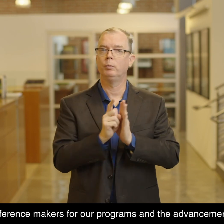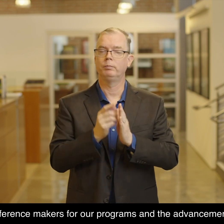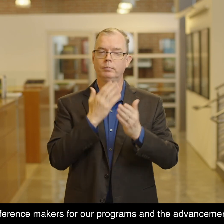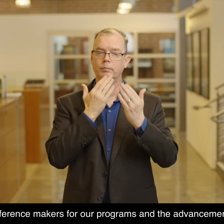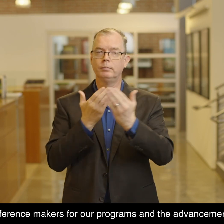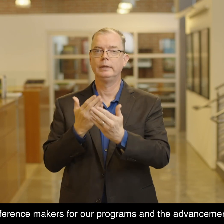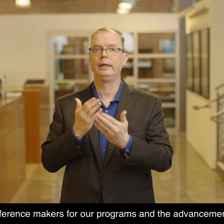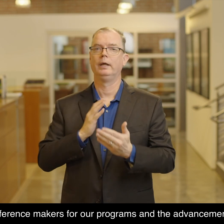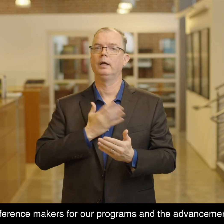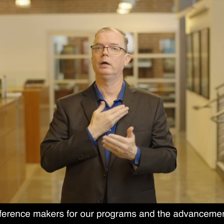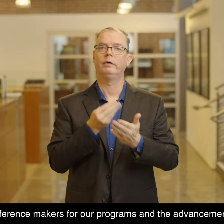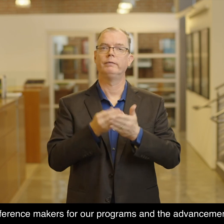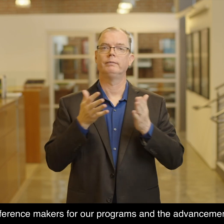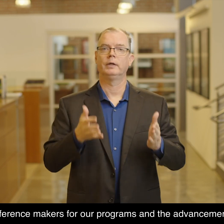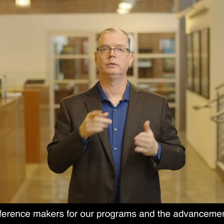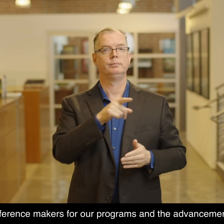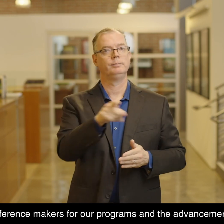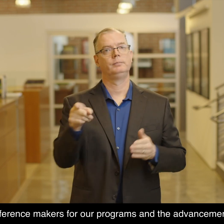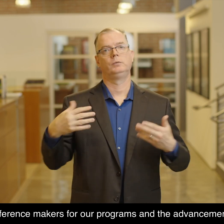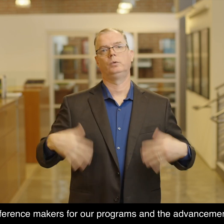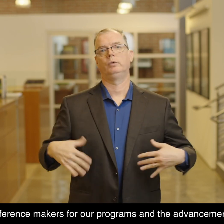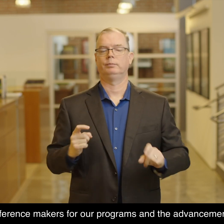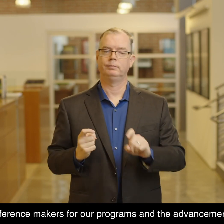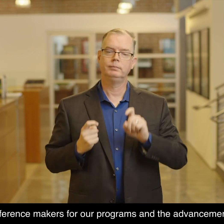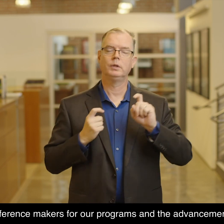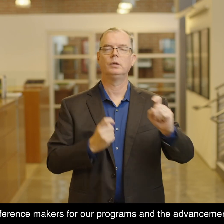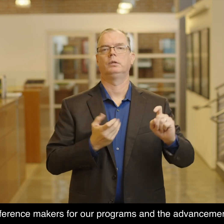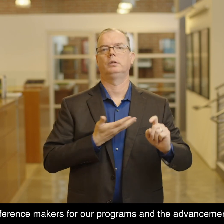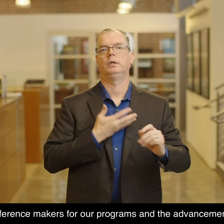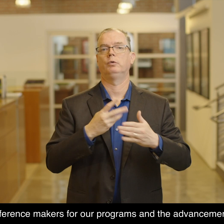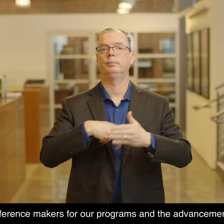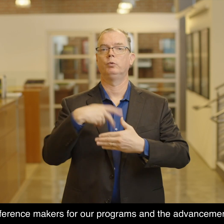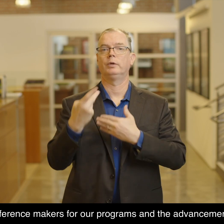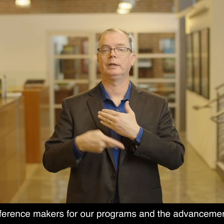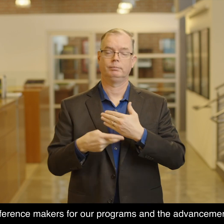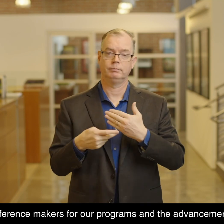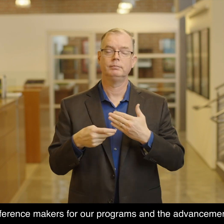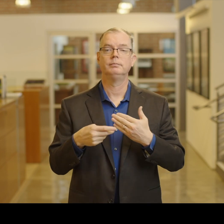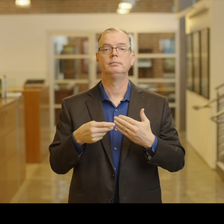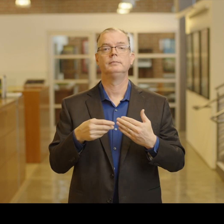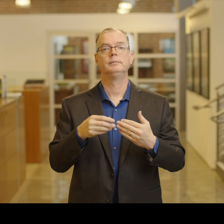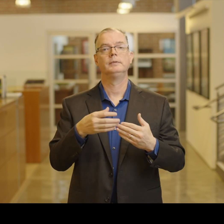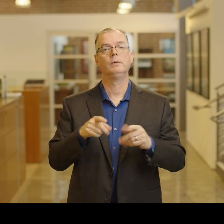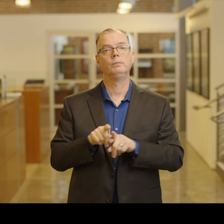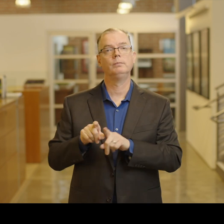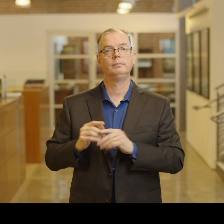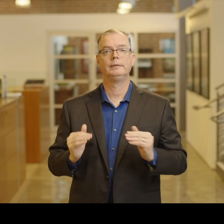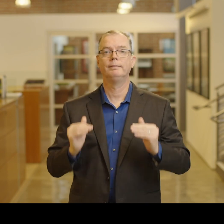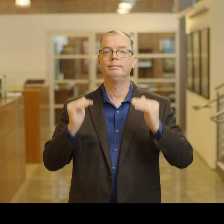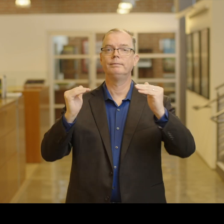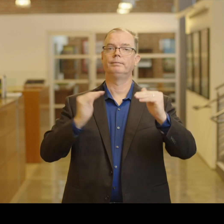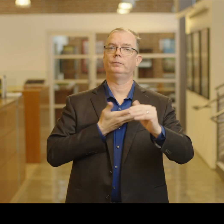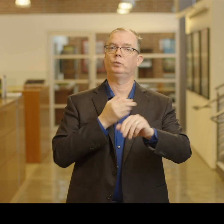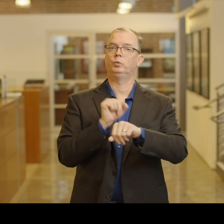are the difference makers for our programs and the advancement of our work.